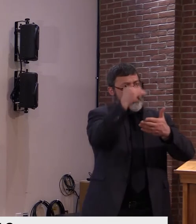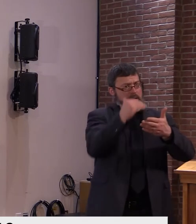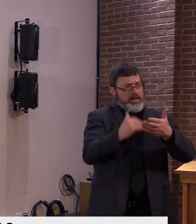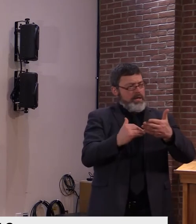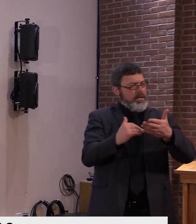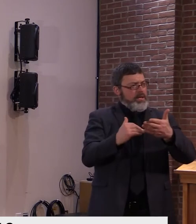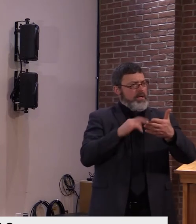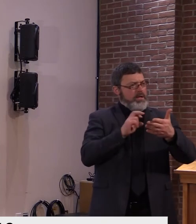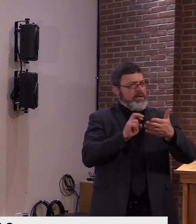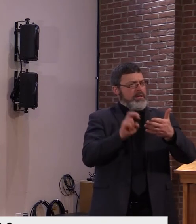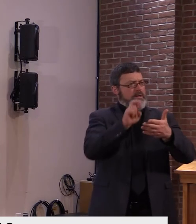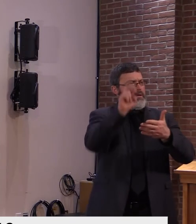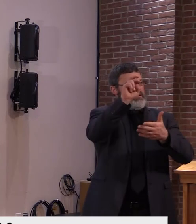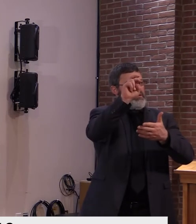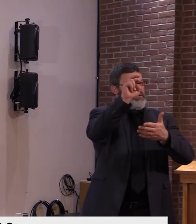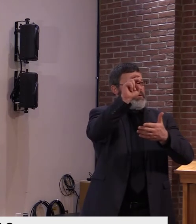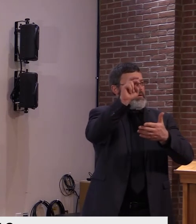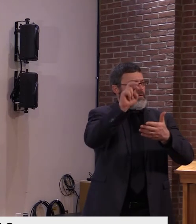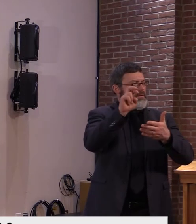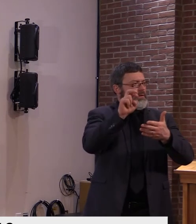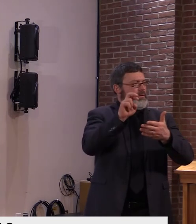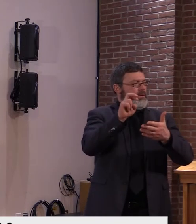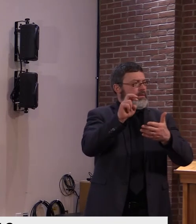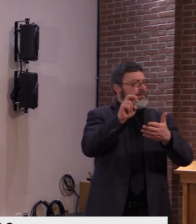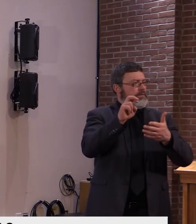Pam Davis. So Chris, go ahead.